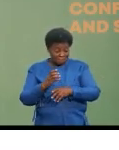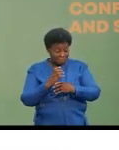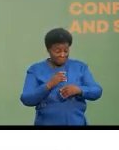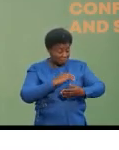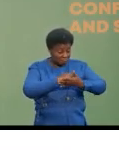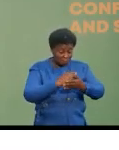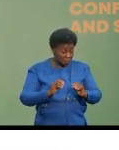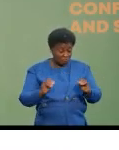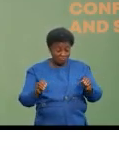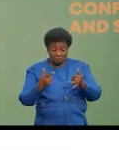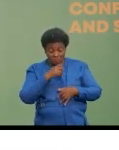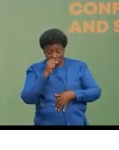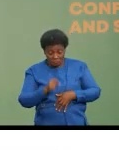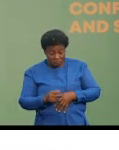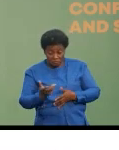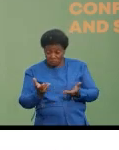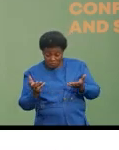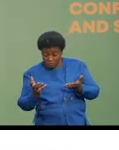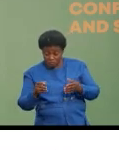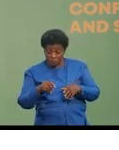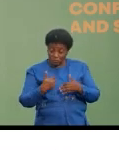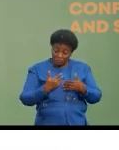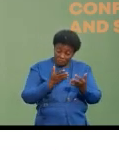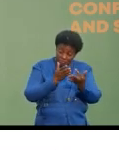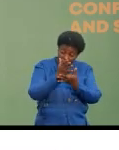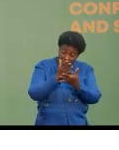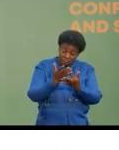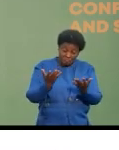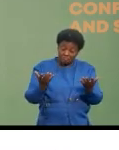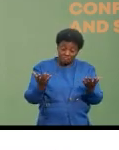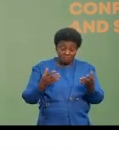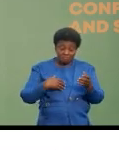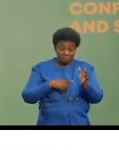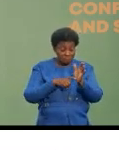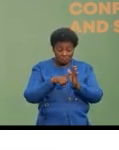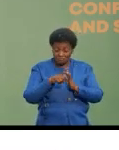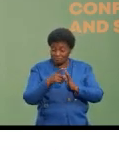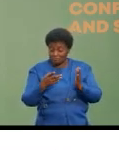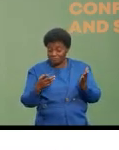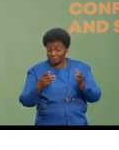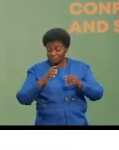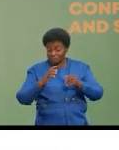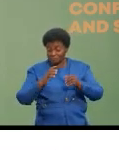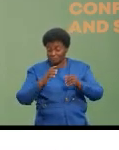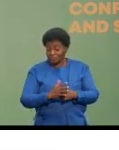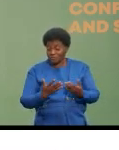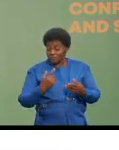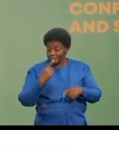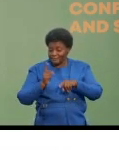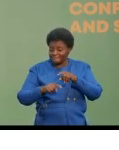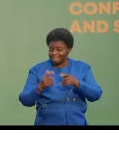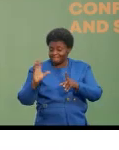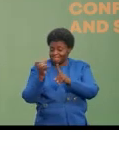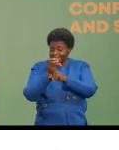ensuring that everyone who is on treatment can have access to viral suppression or can achieve